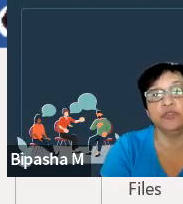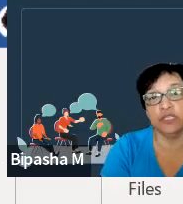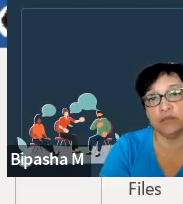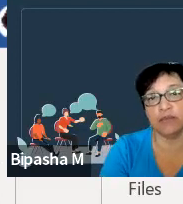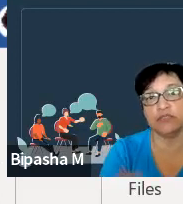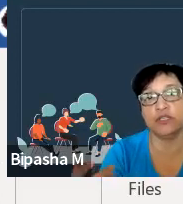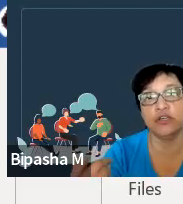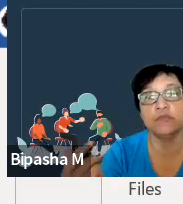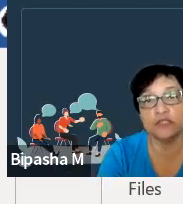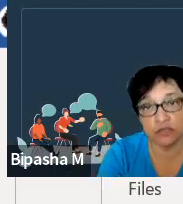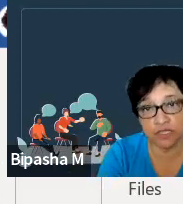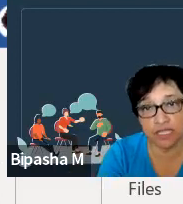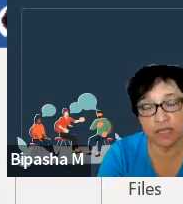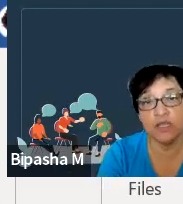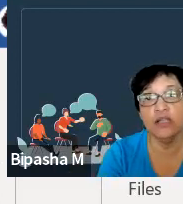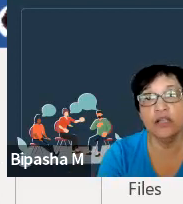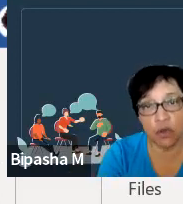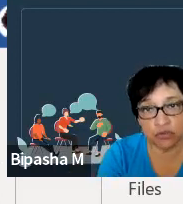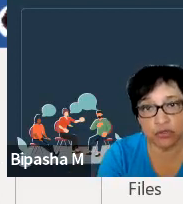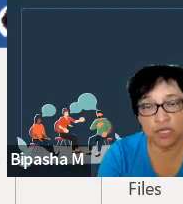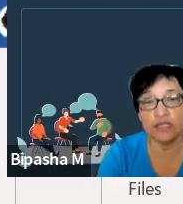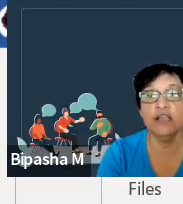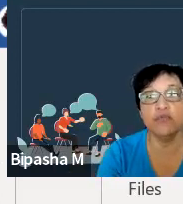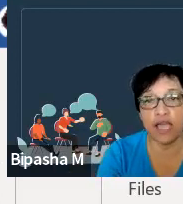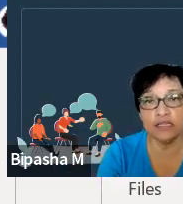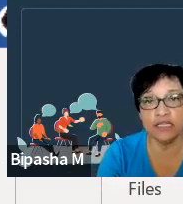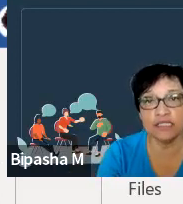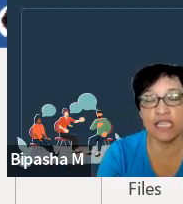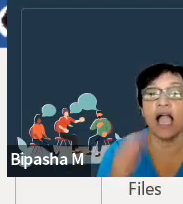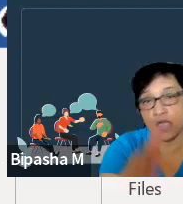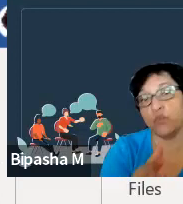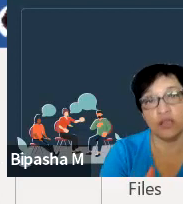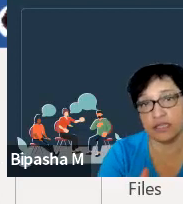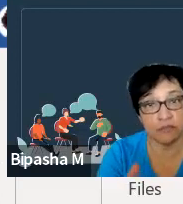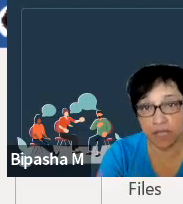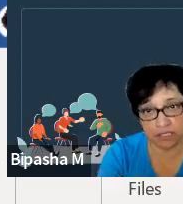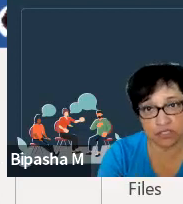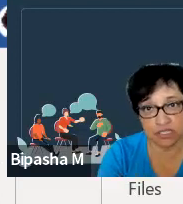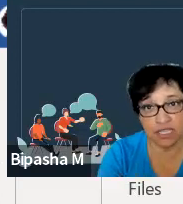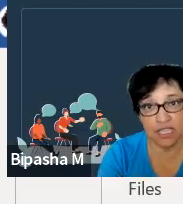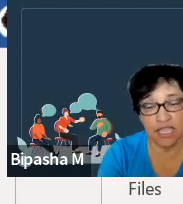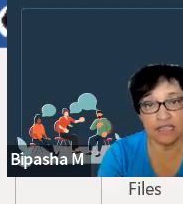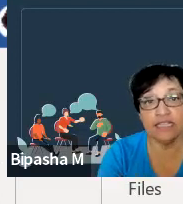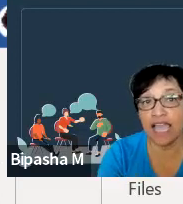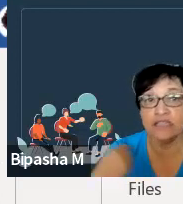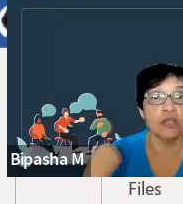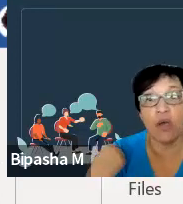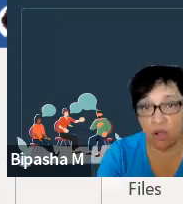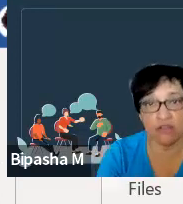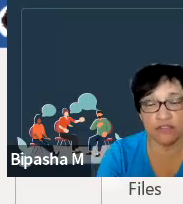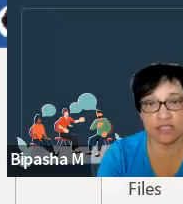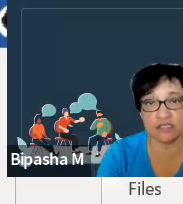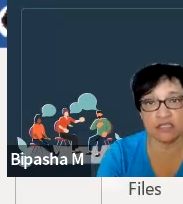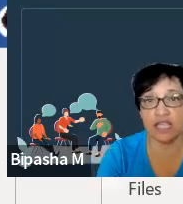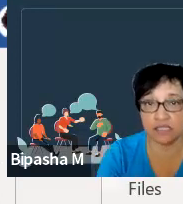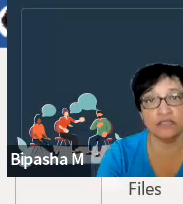your community members when you're observing them go through it, rather than saying, I want them punished? And I think that is on all